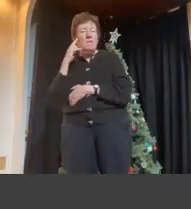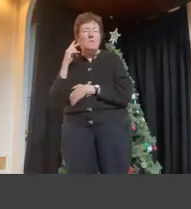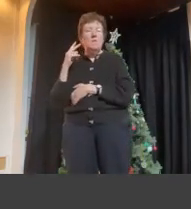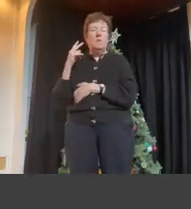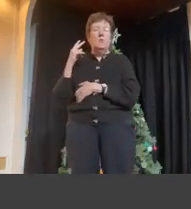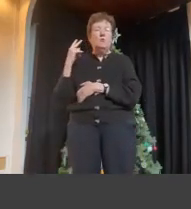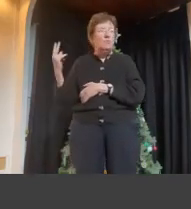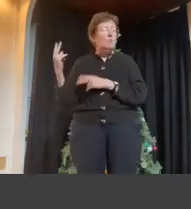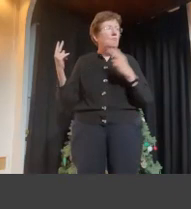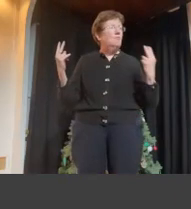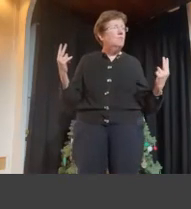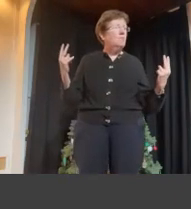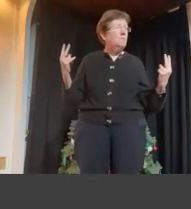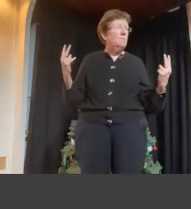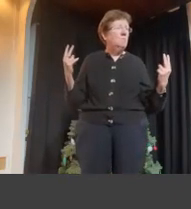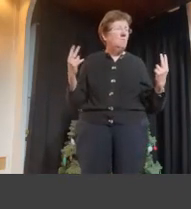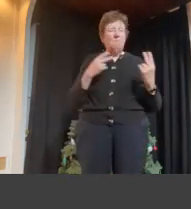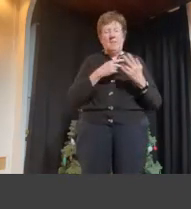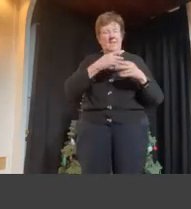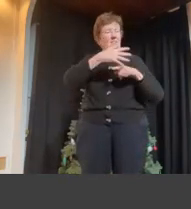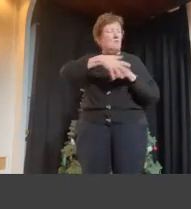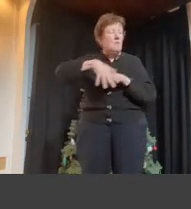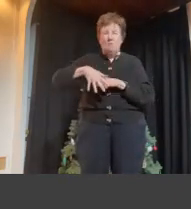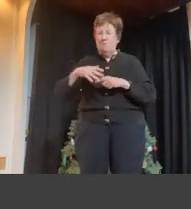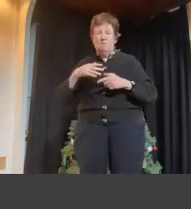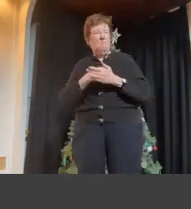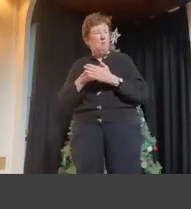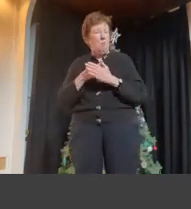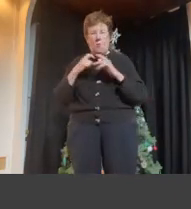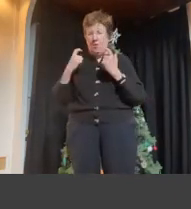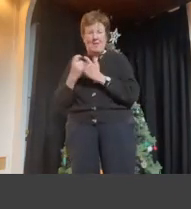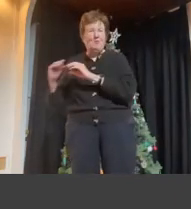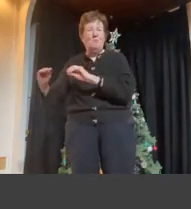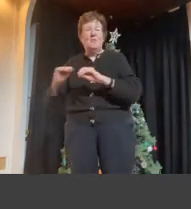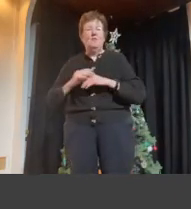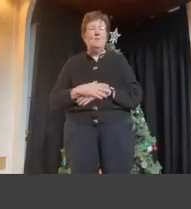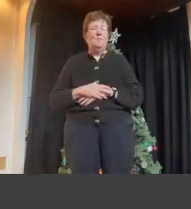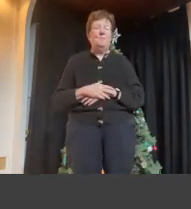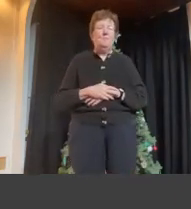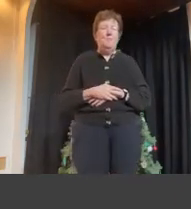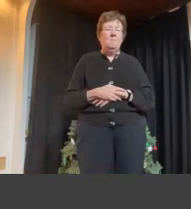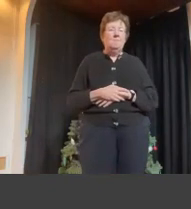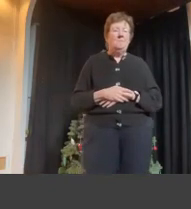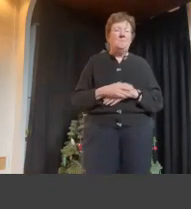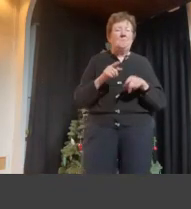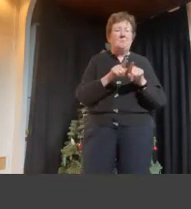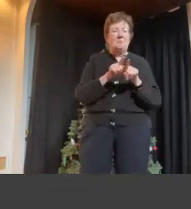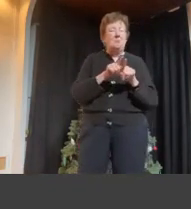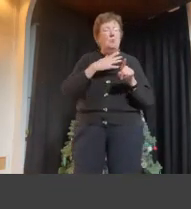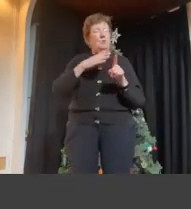We also wanted to get the views of teachers of the deaf. So we interviewed 2 from Scotland and 2 from Wales, you know, what people are doing on the ground.